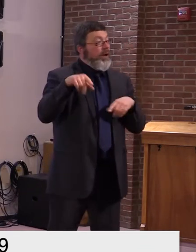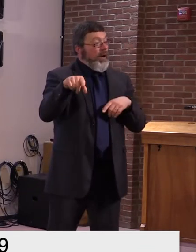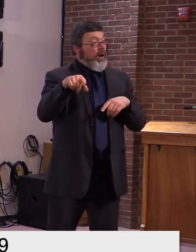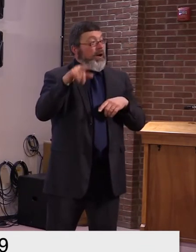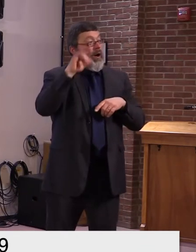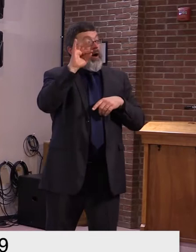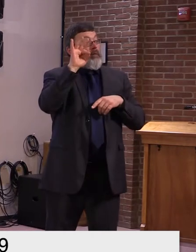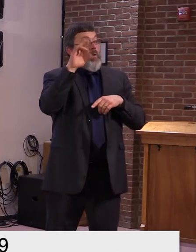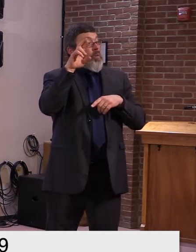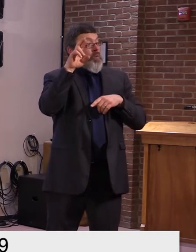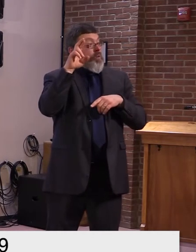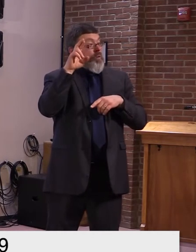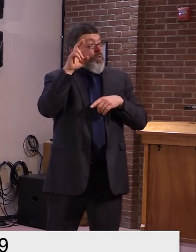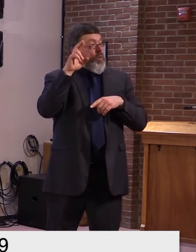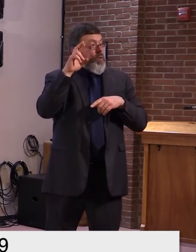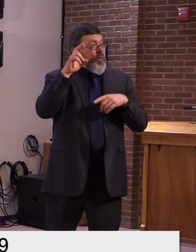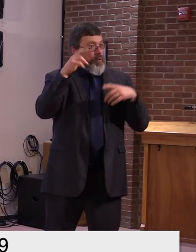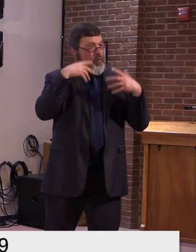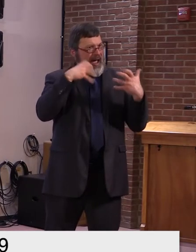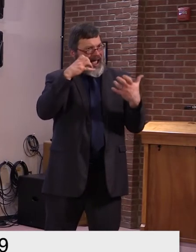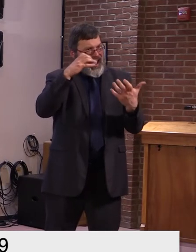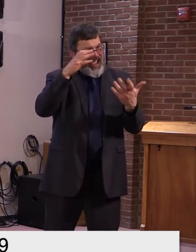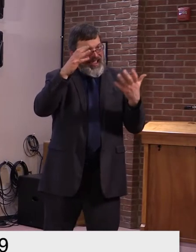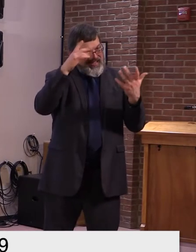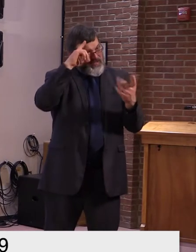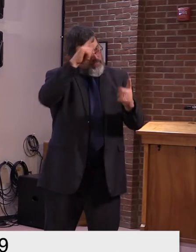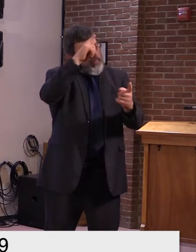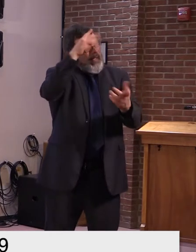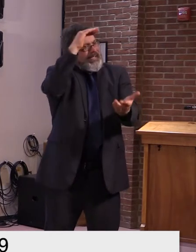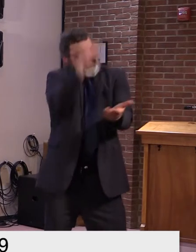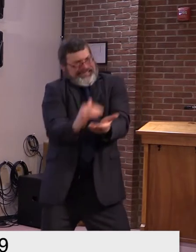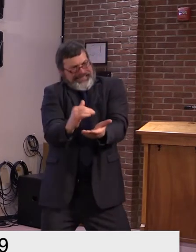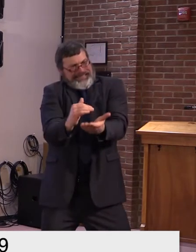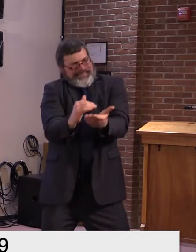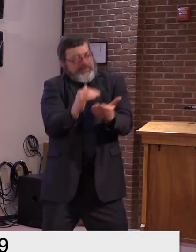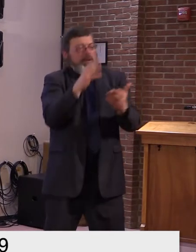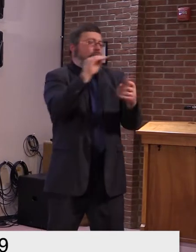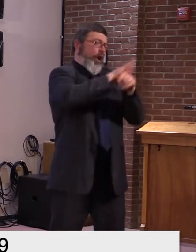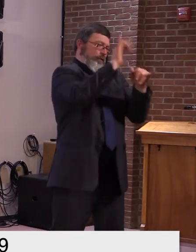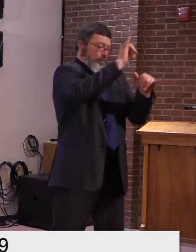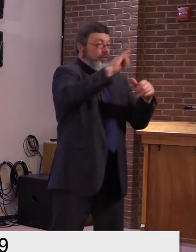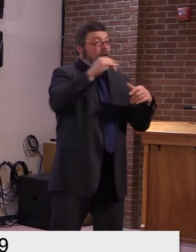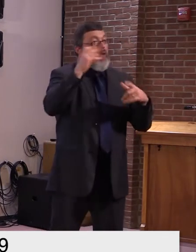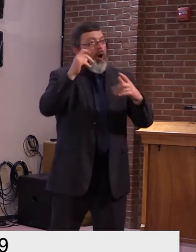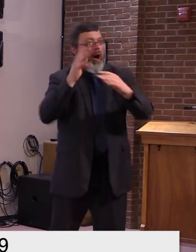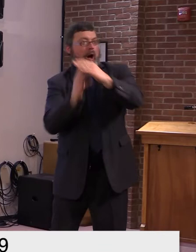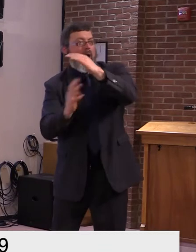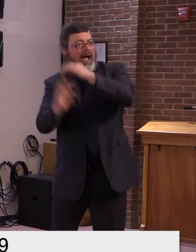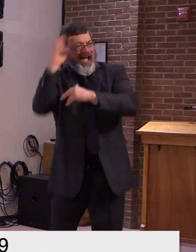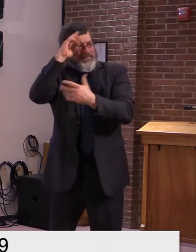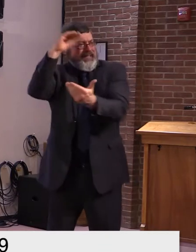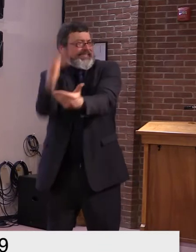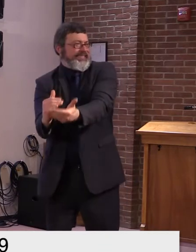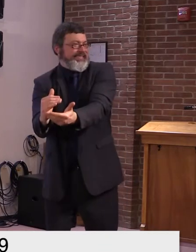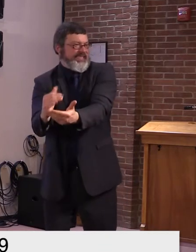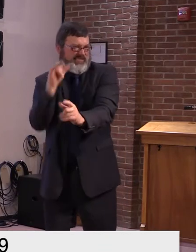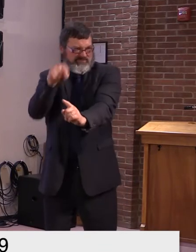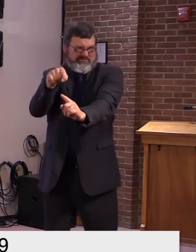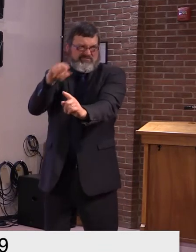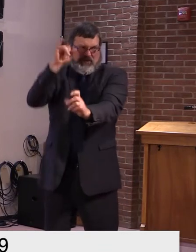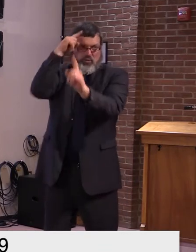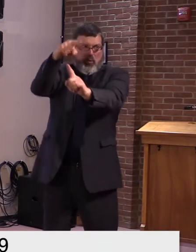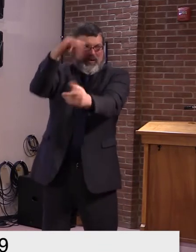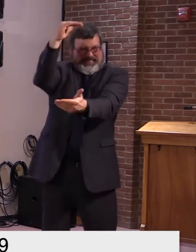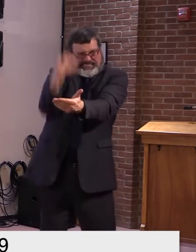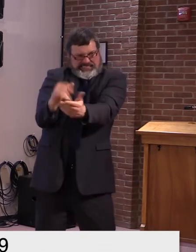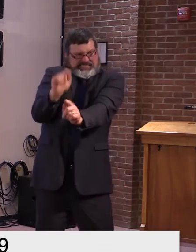might see in COVID-19 patients. This fall, we studied recent flu seasons in Vermont to help forecast